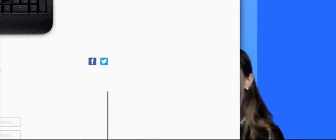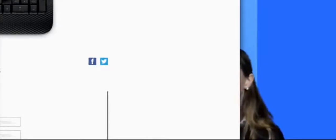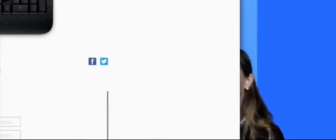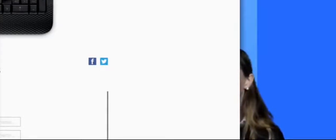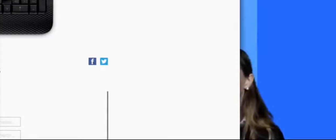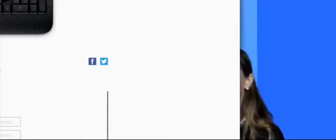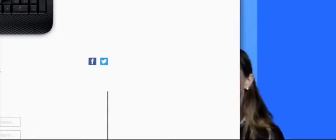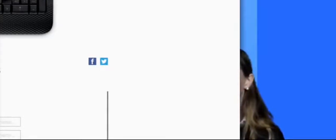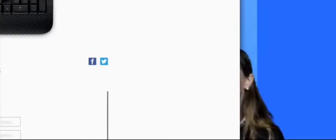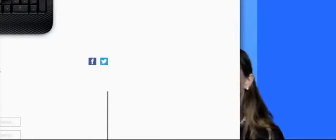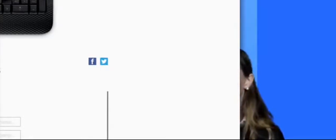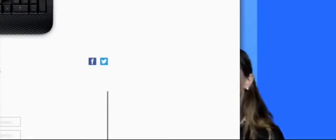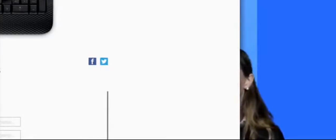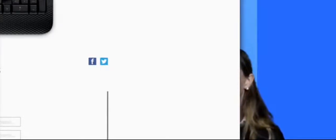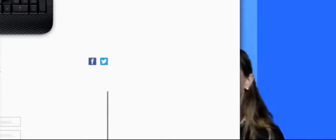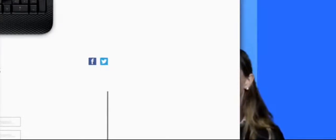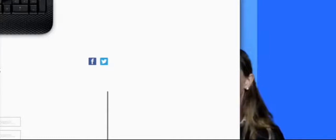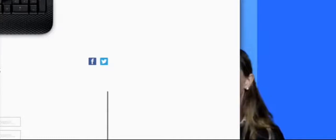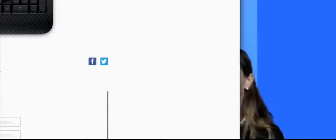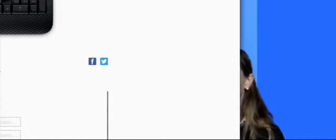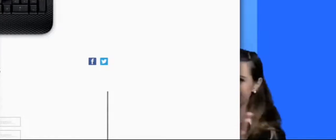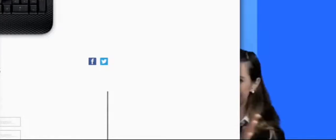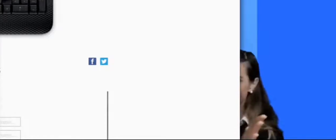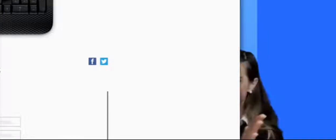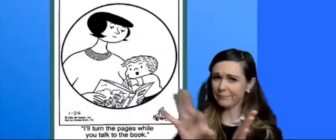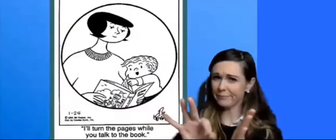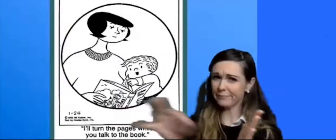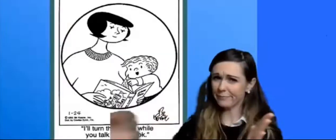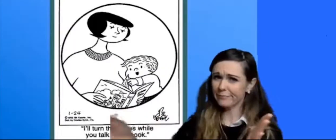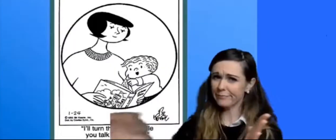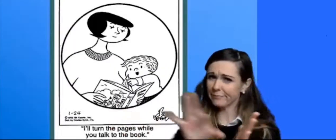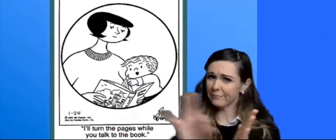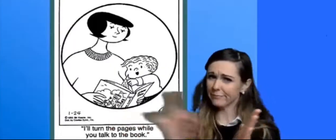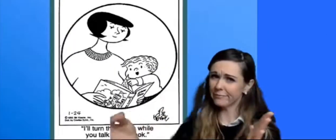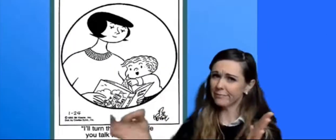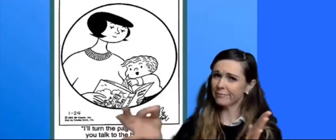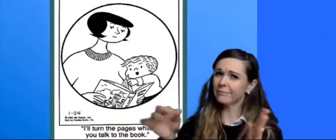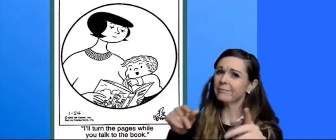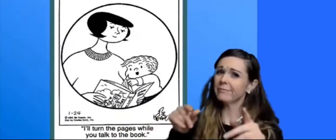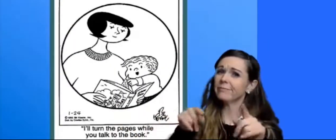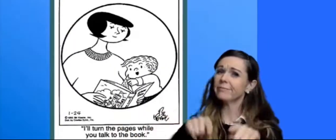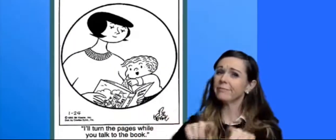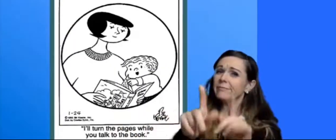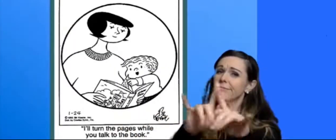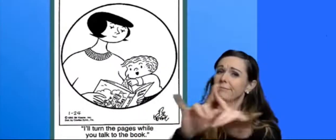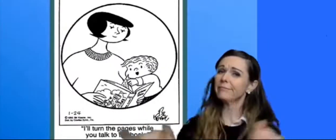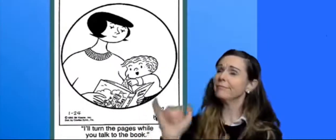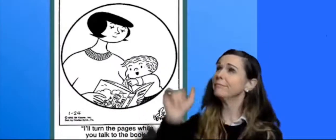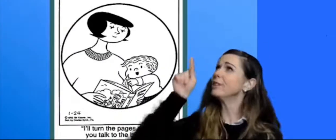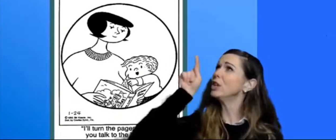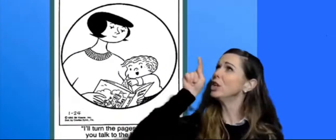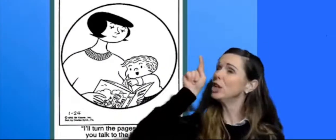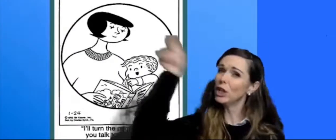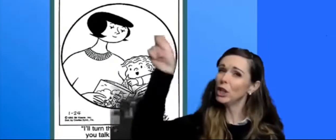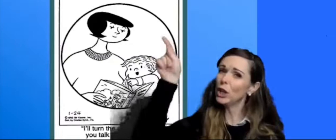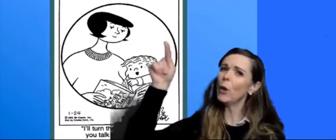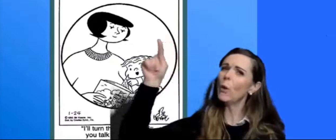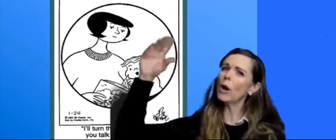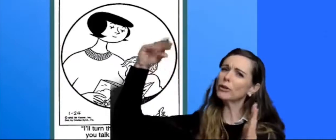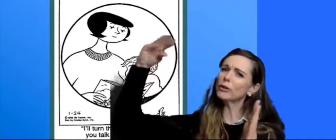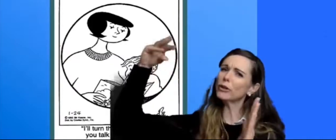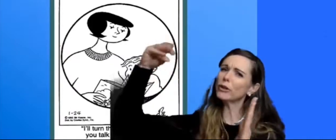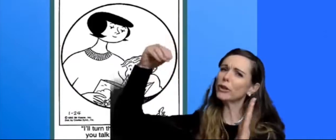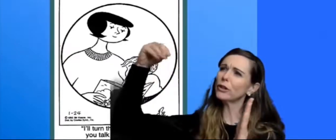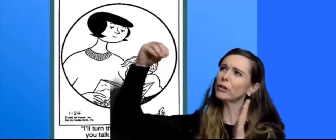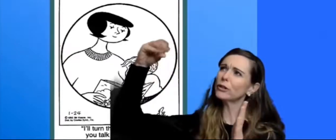example. The little boy tells his mom, okay, you